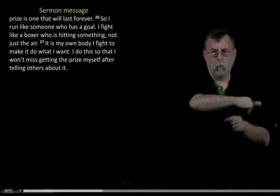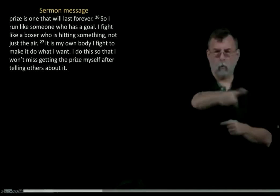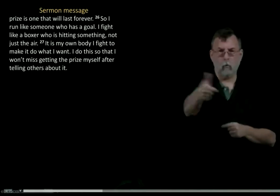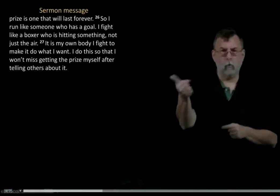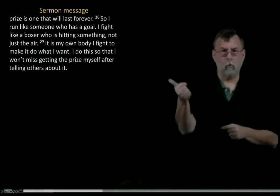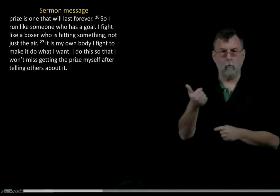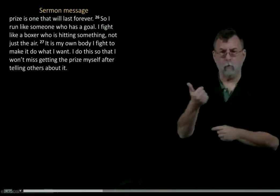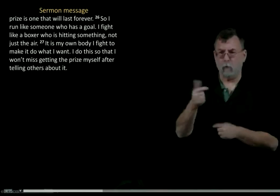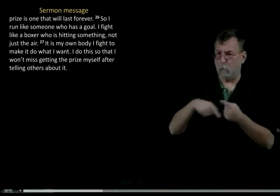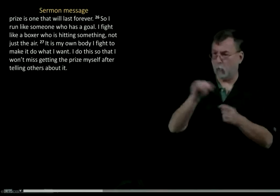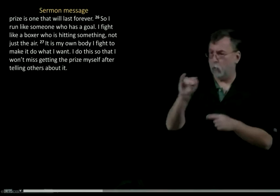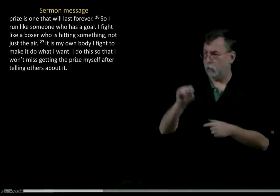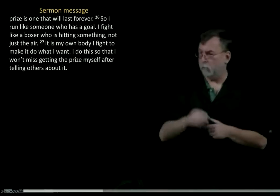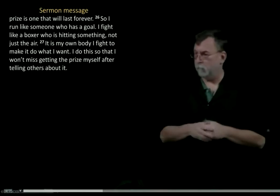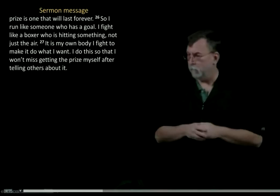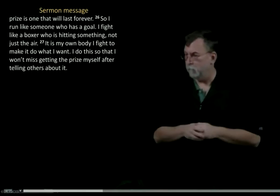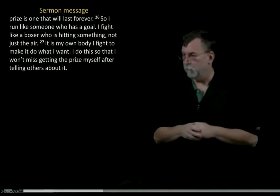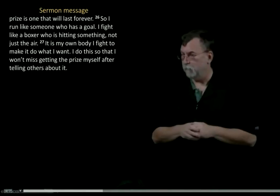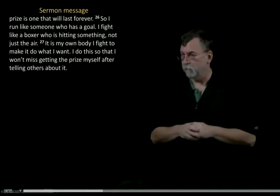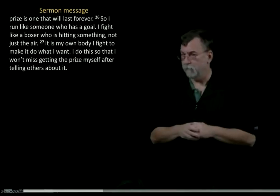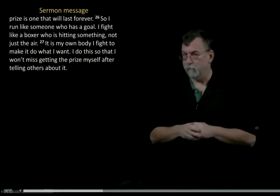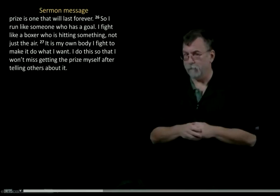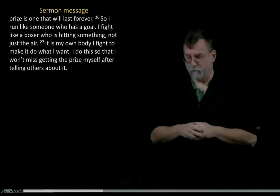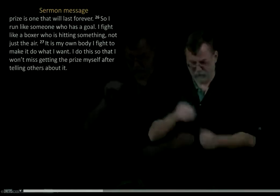myself after telling others about it.